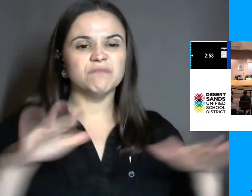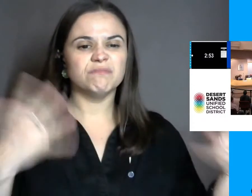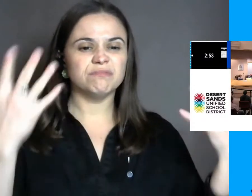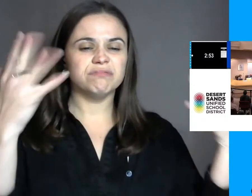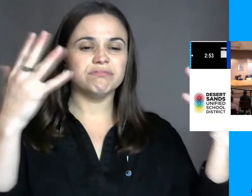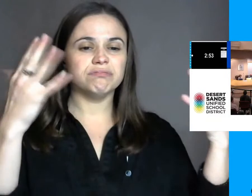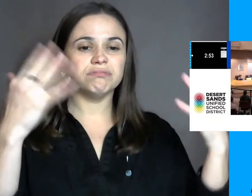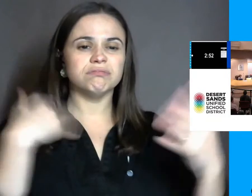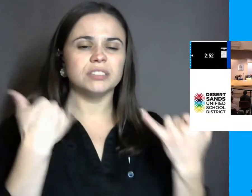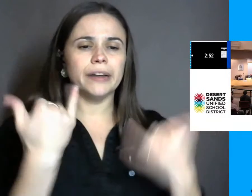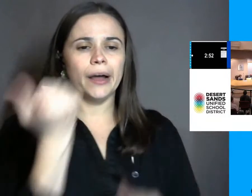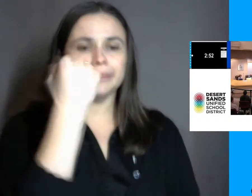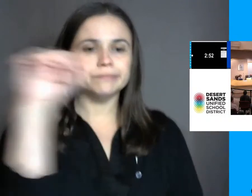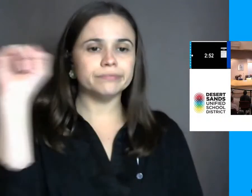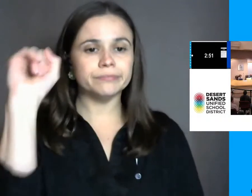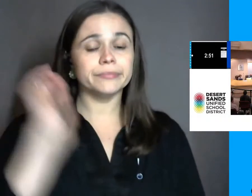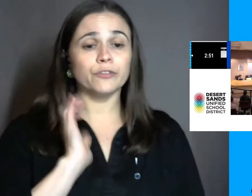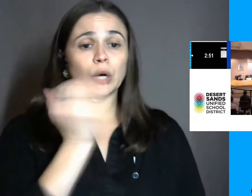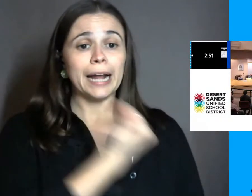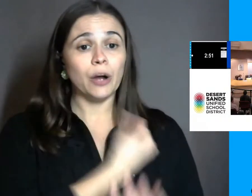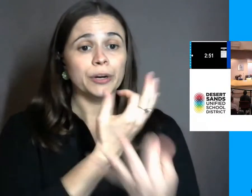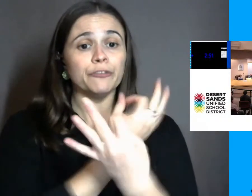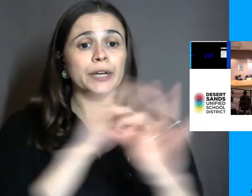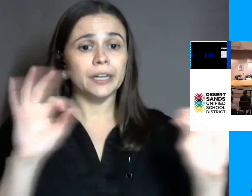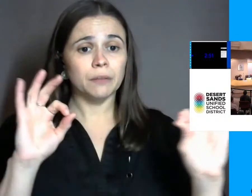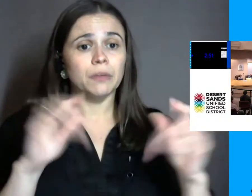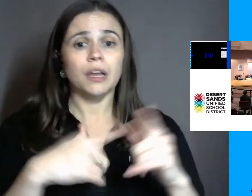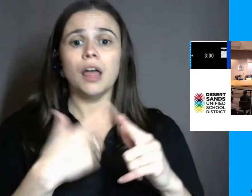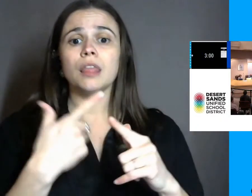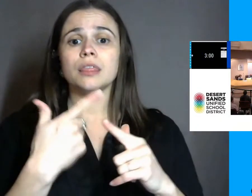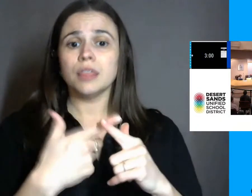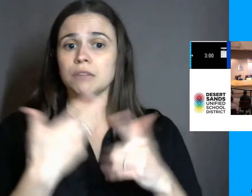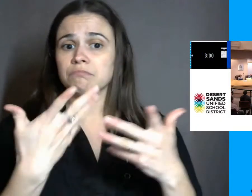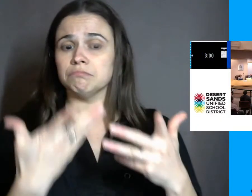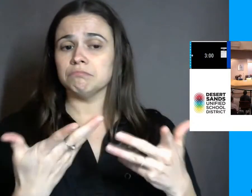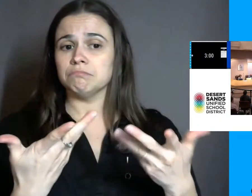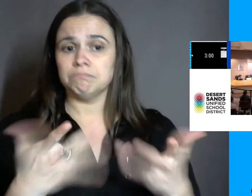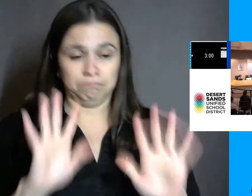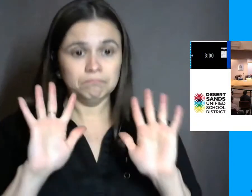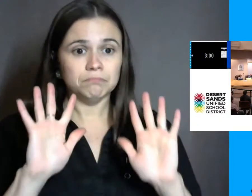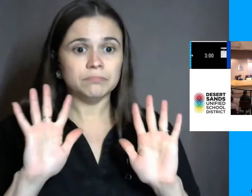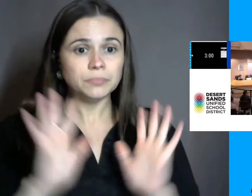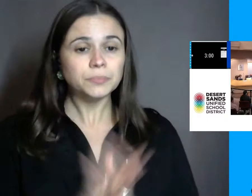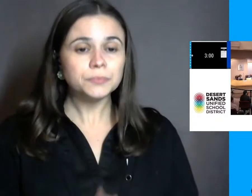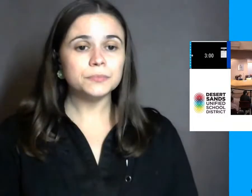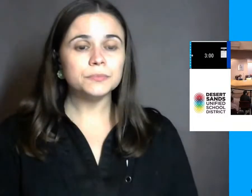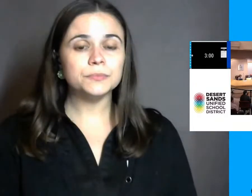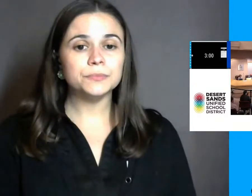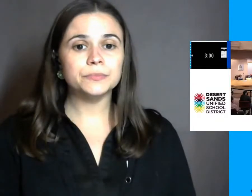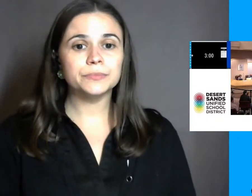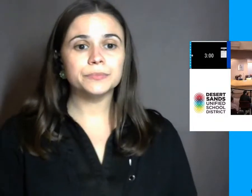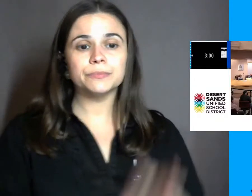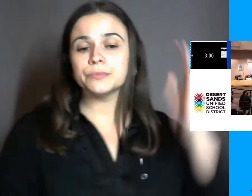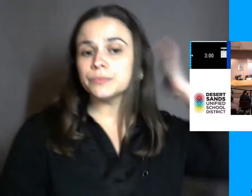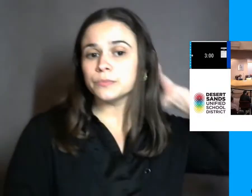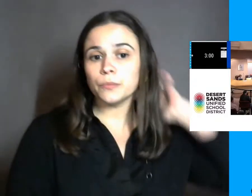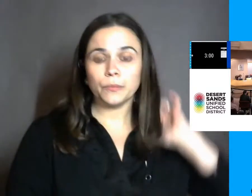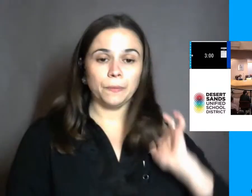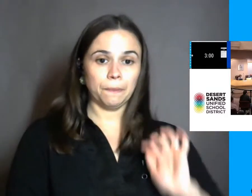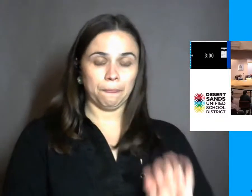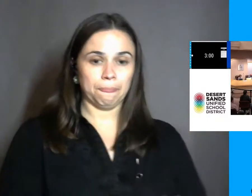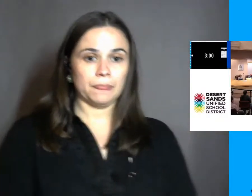freedom. And that concludes his or hers letter. The next one is Robin